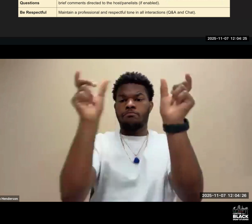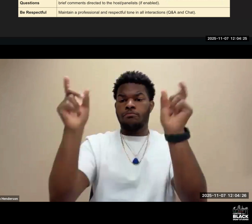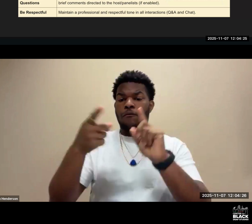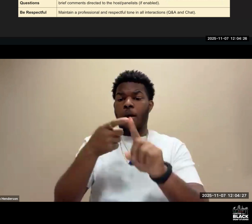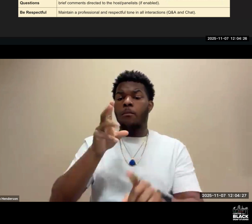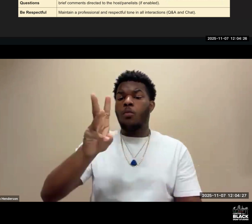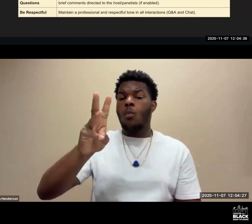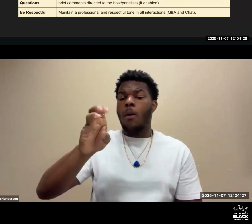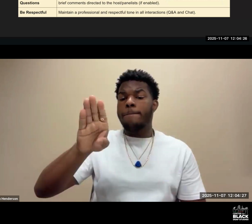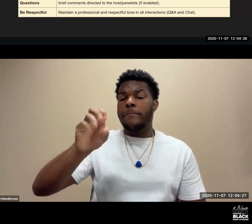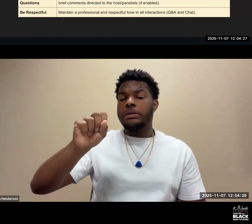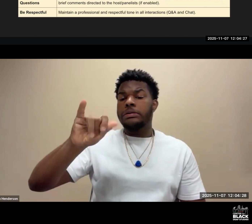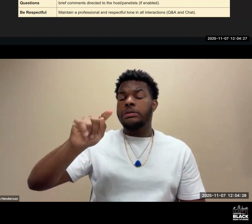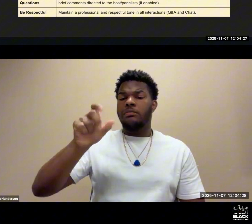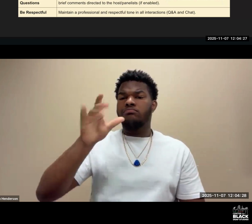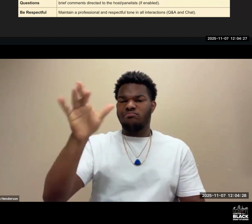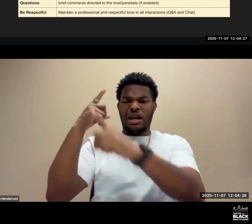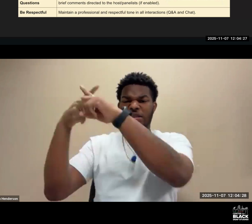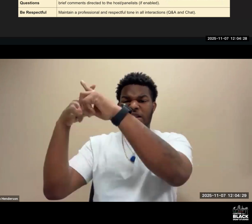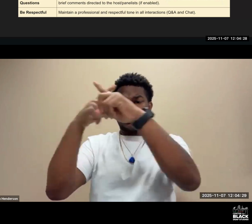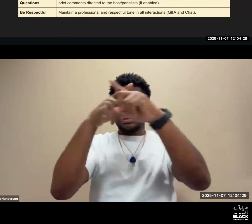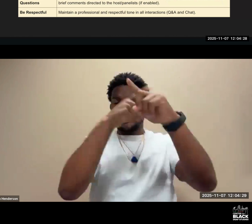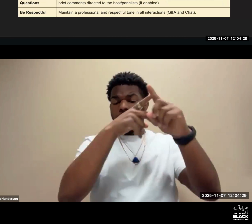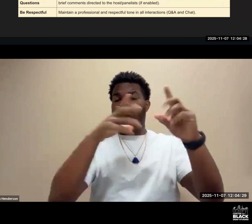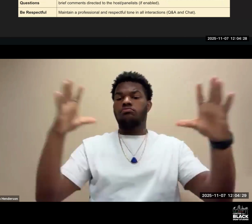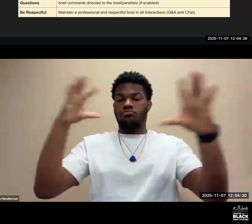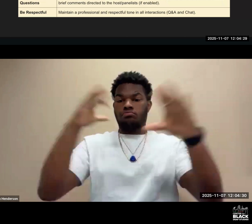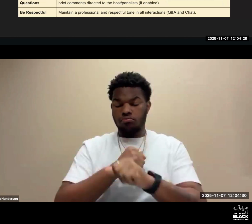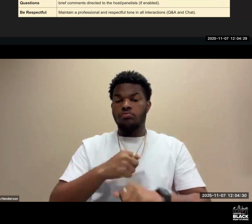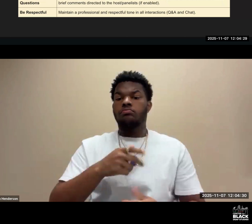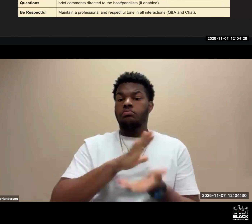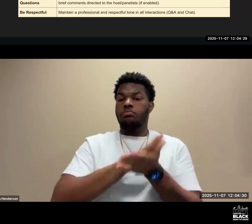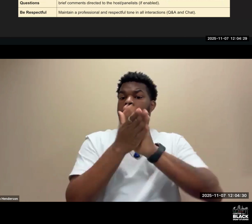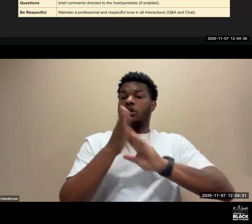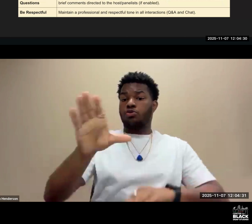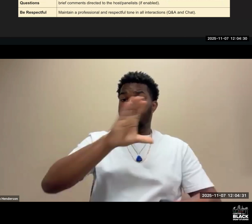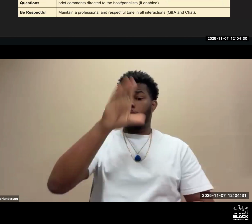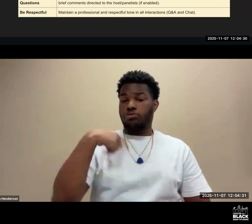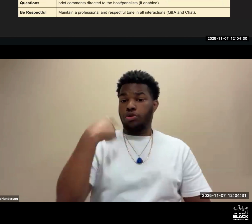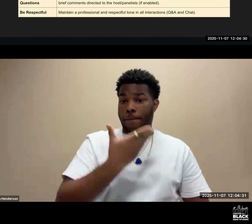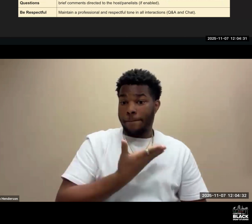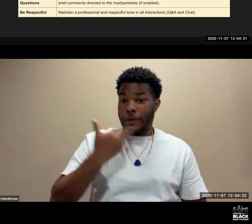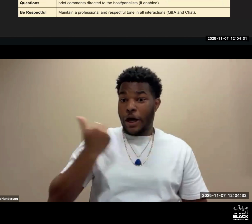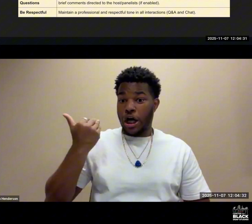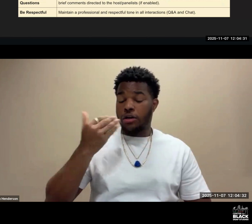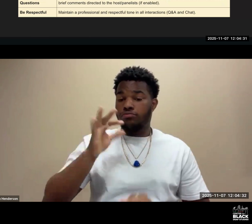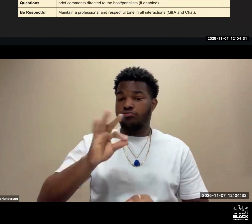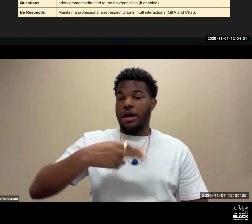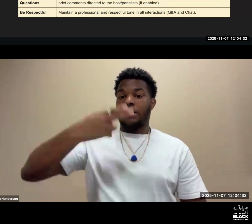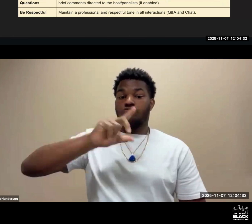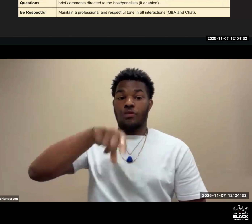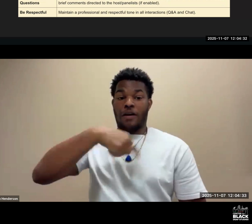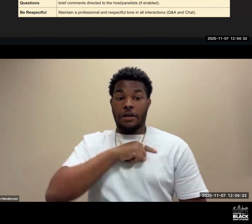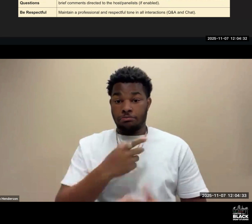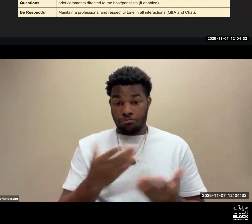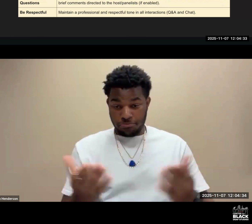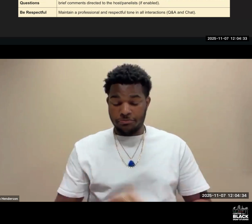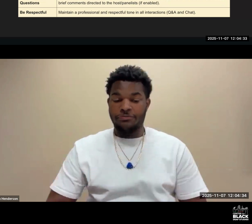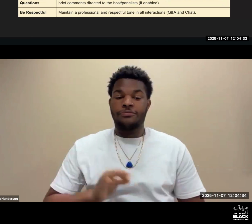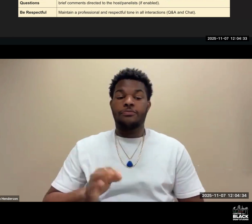you close extra browser tabs and any applications so you can see the webinar